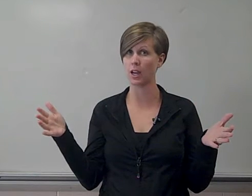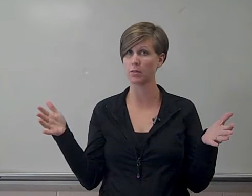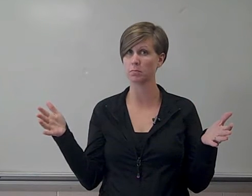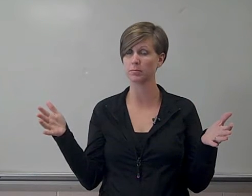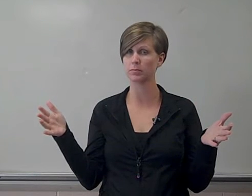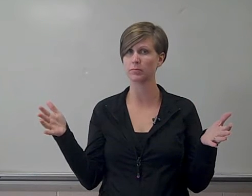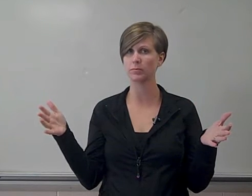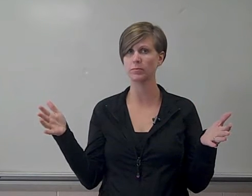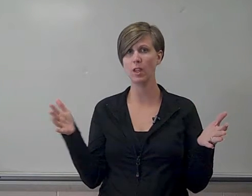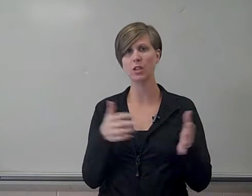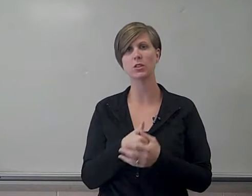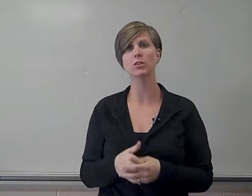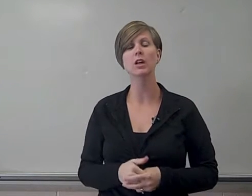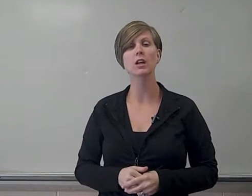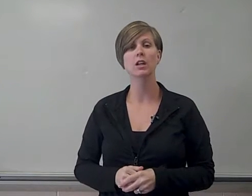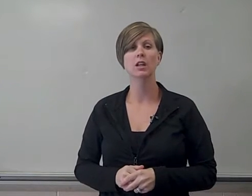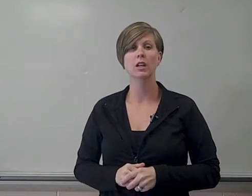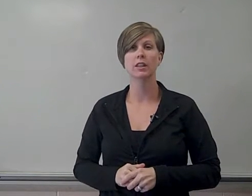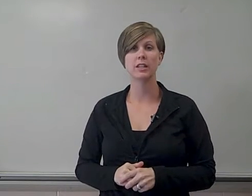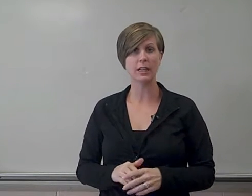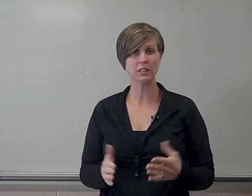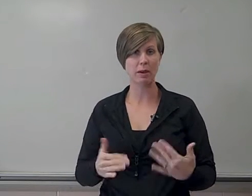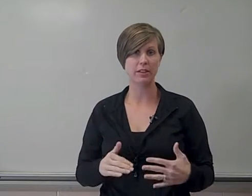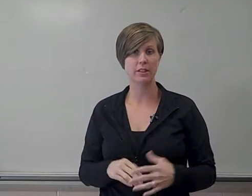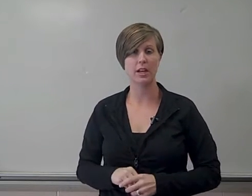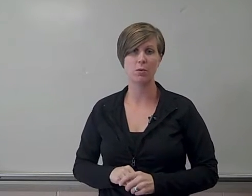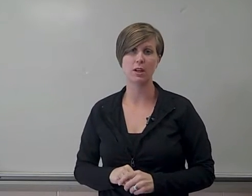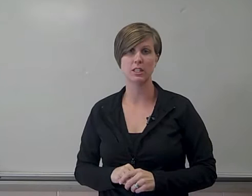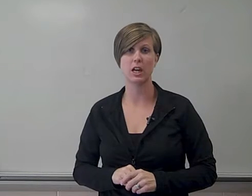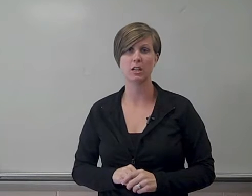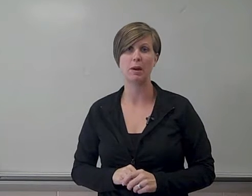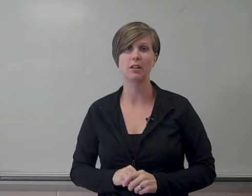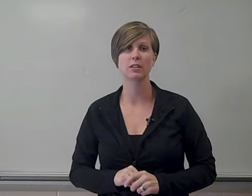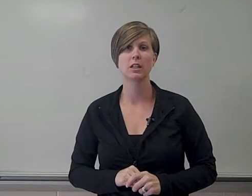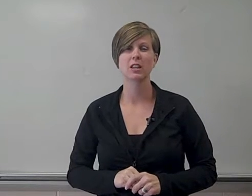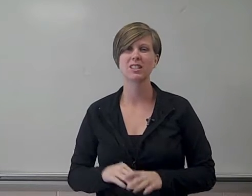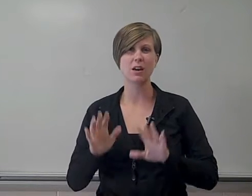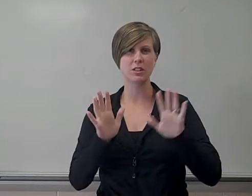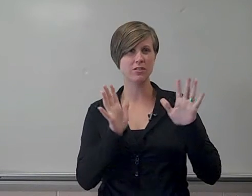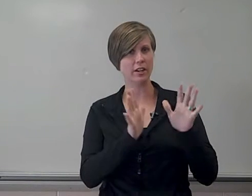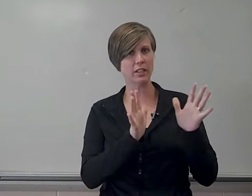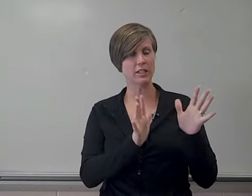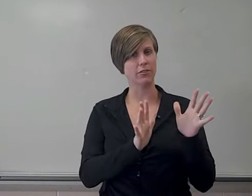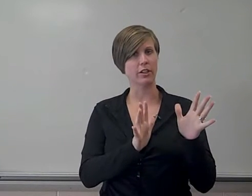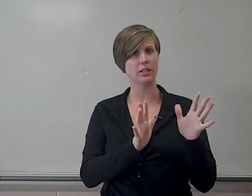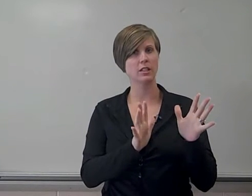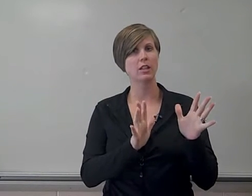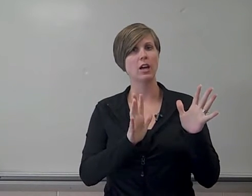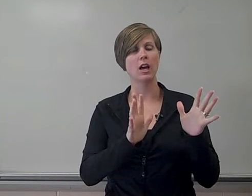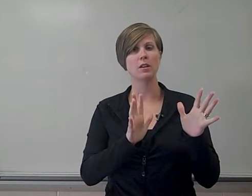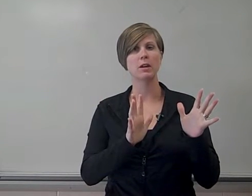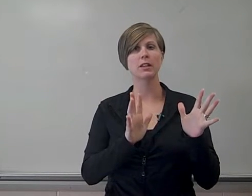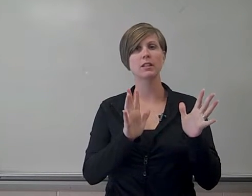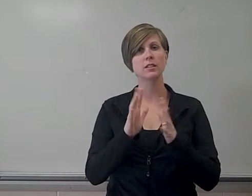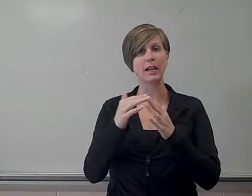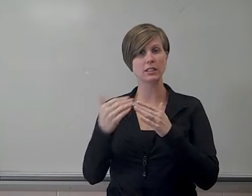time. So the next method that I want to talk about, because that one's very different, these